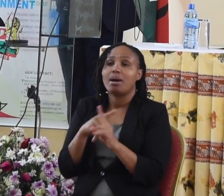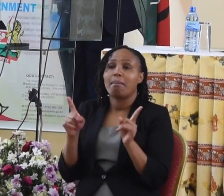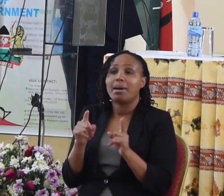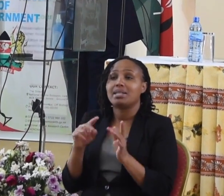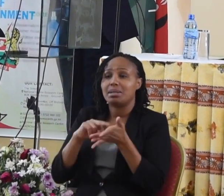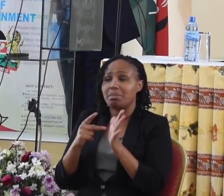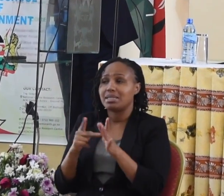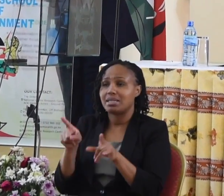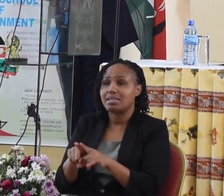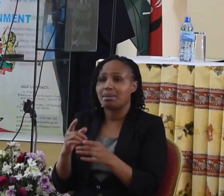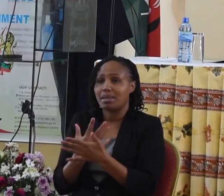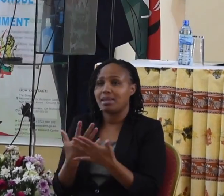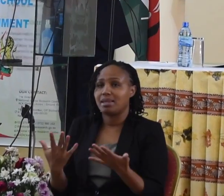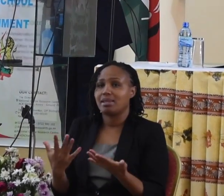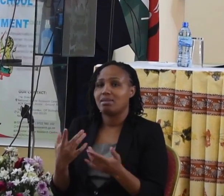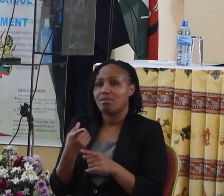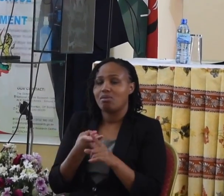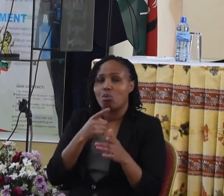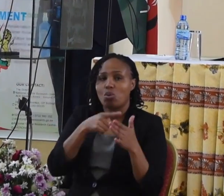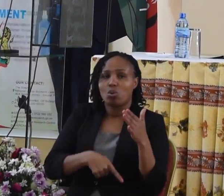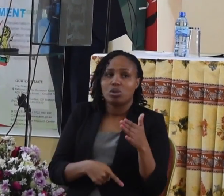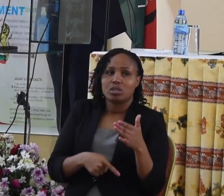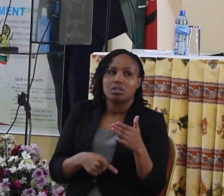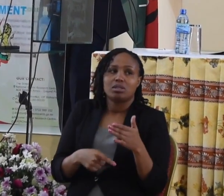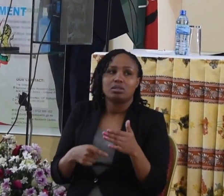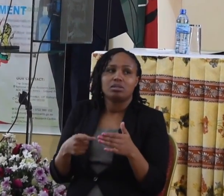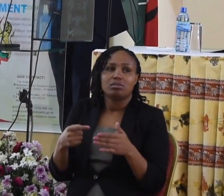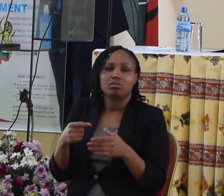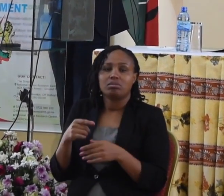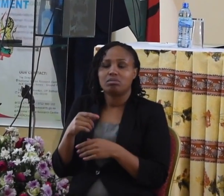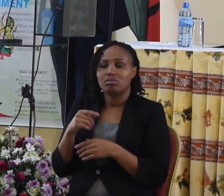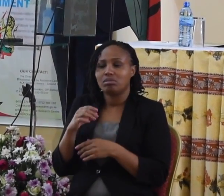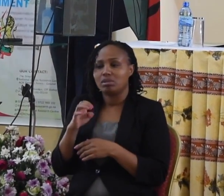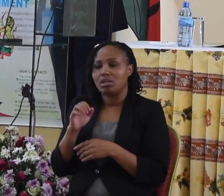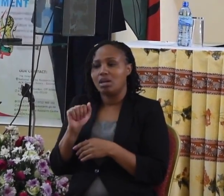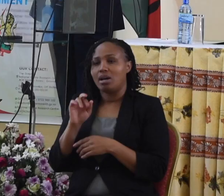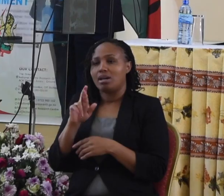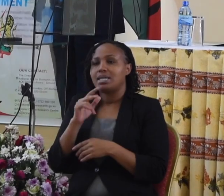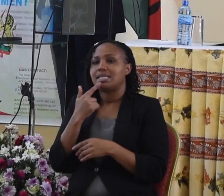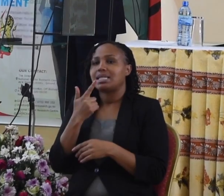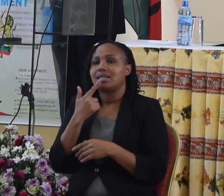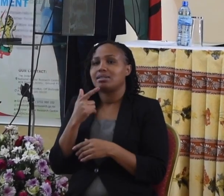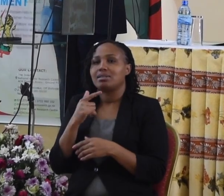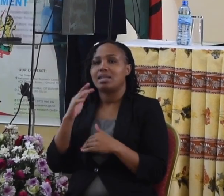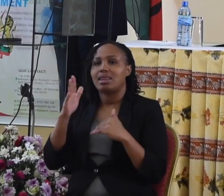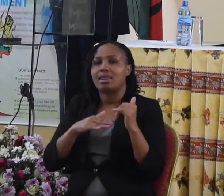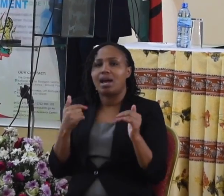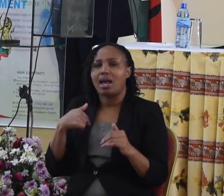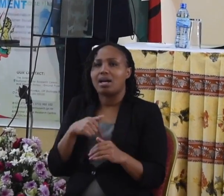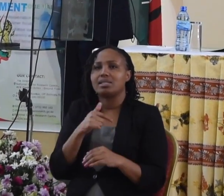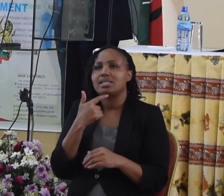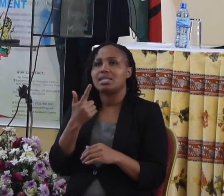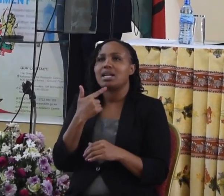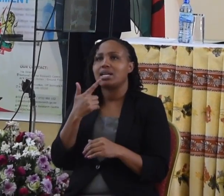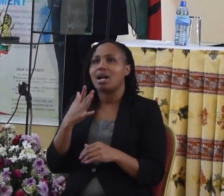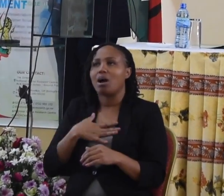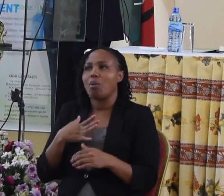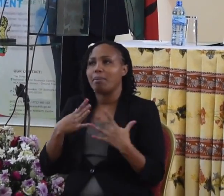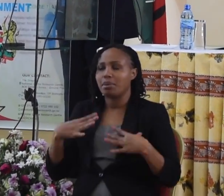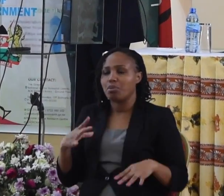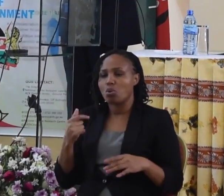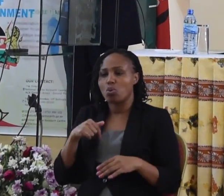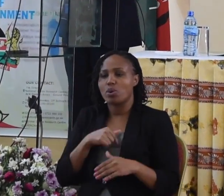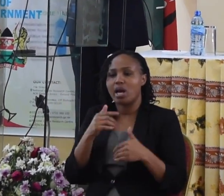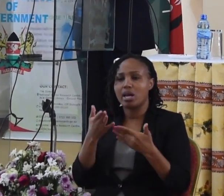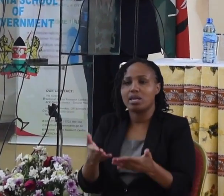the same thing from what ERS said. But instead of us telling our people that we are here